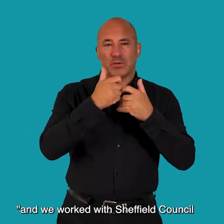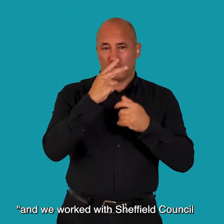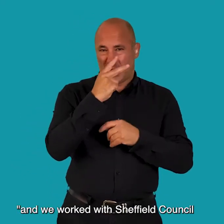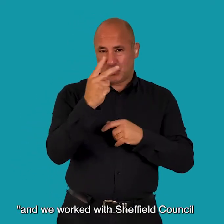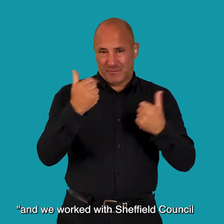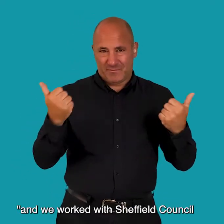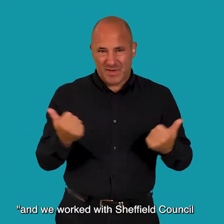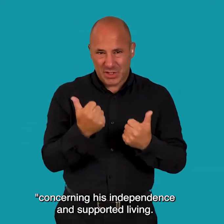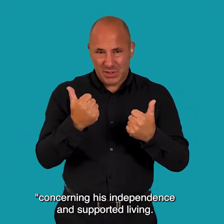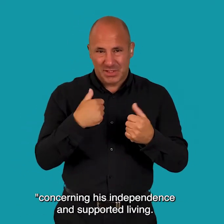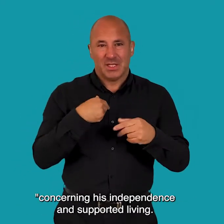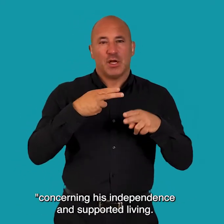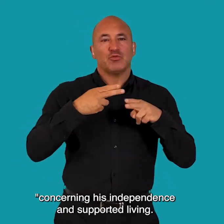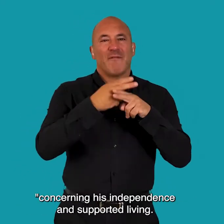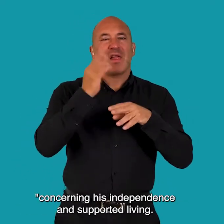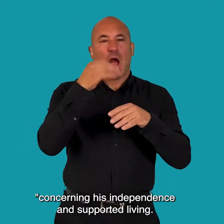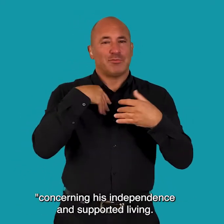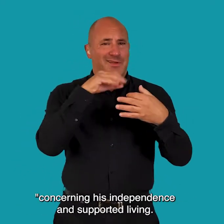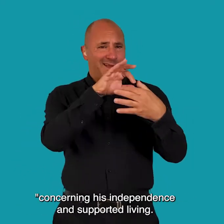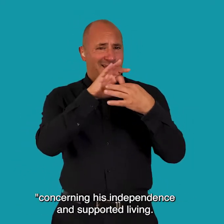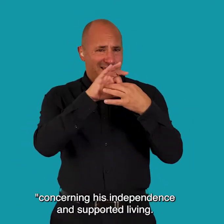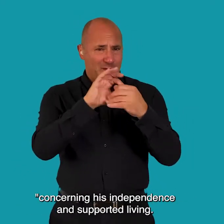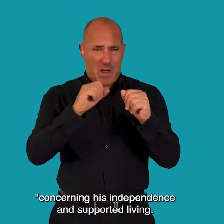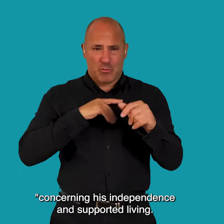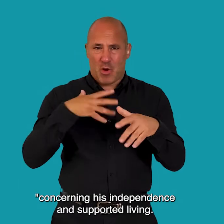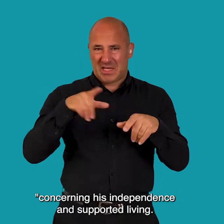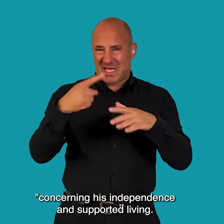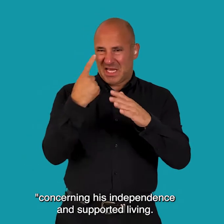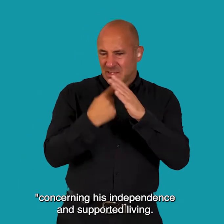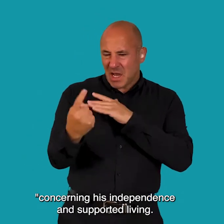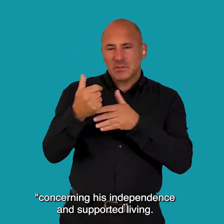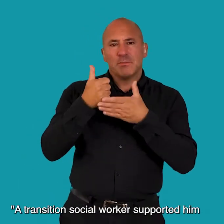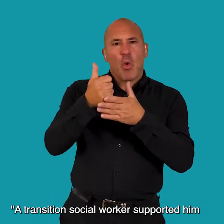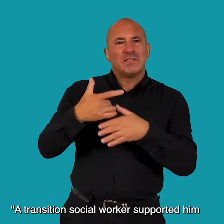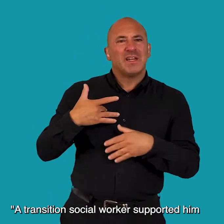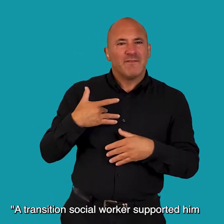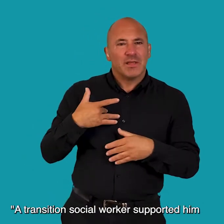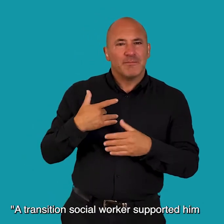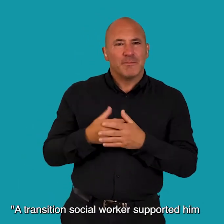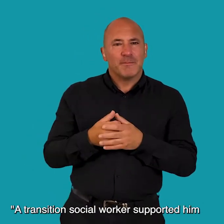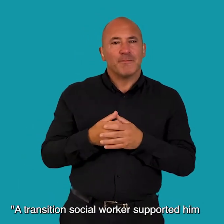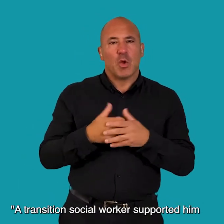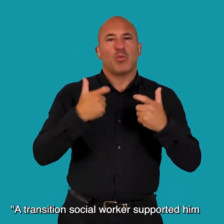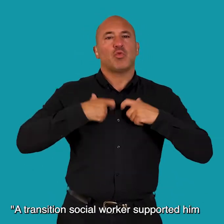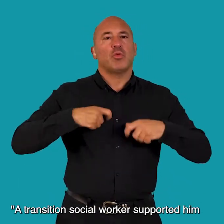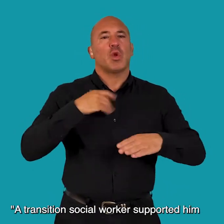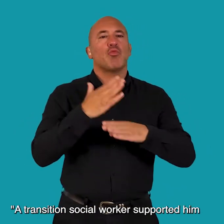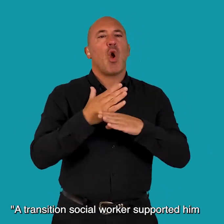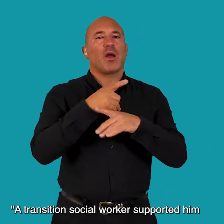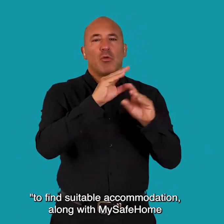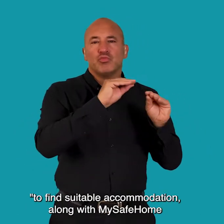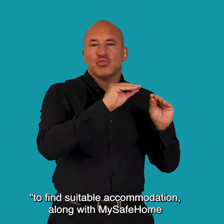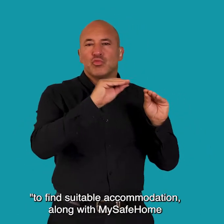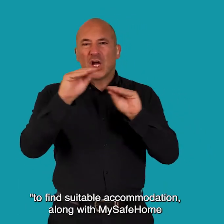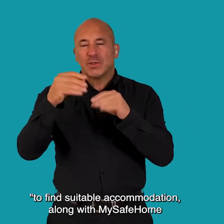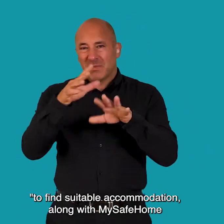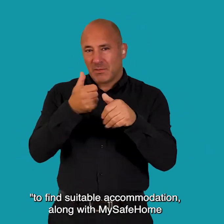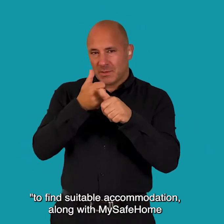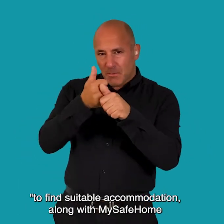Sheffield Council concerning his independence and supported living. A transition social worker supported him to find suitable